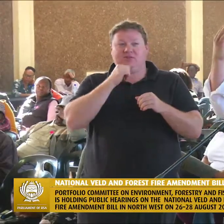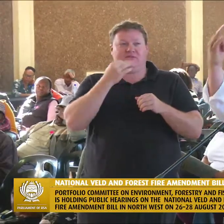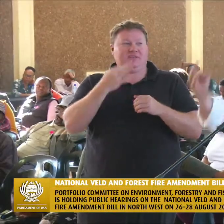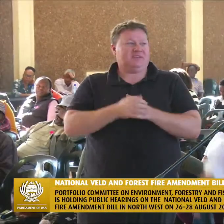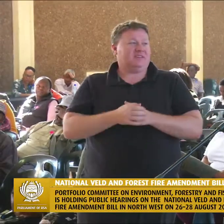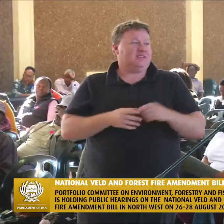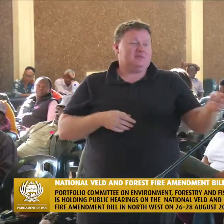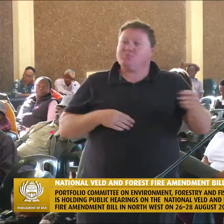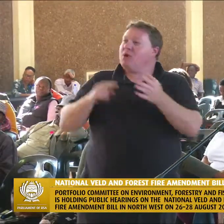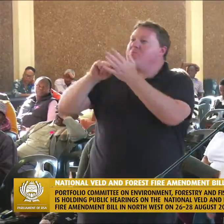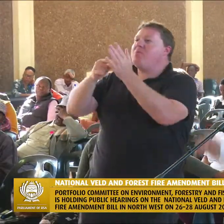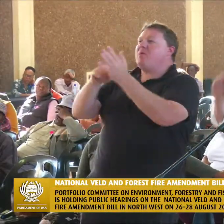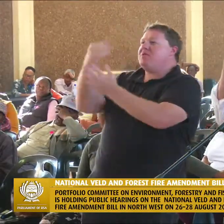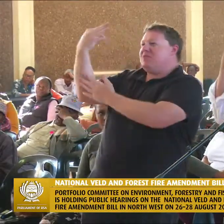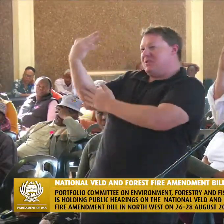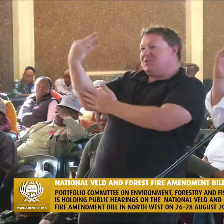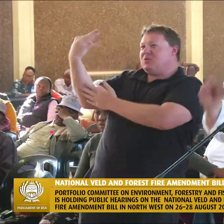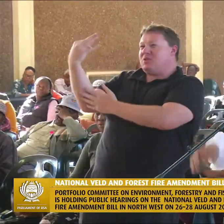three more points